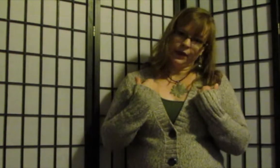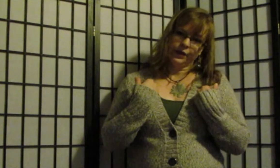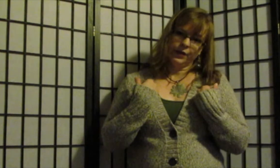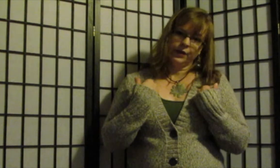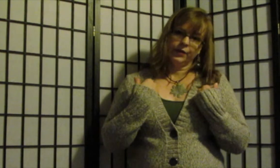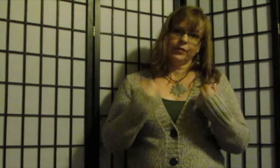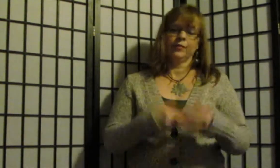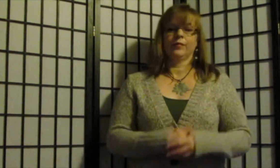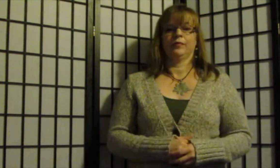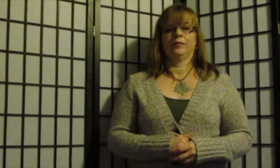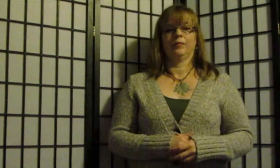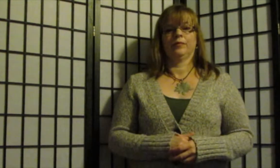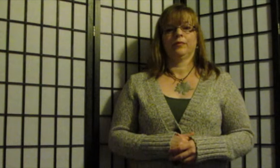Tired.